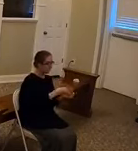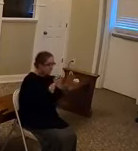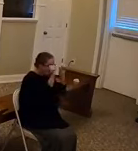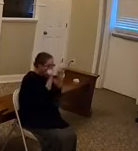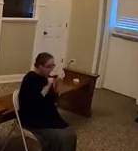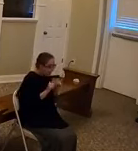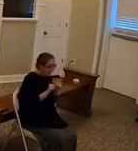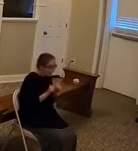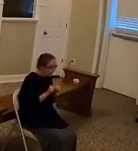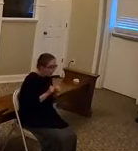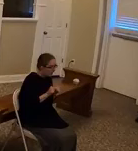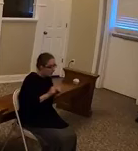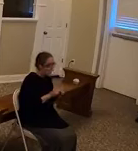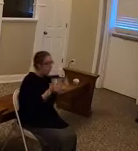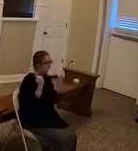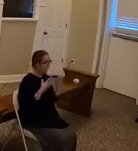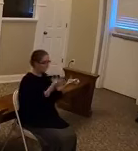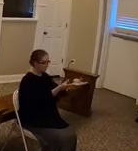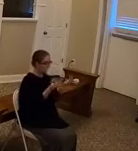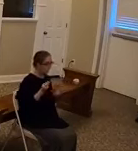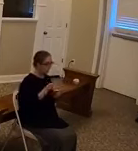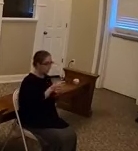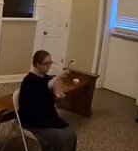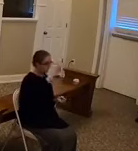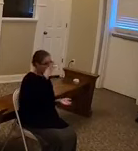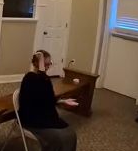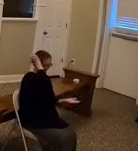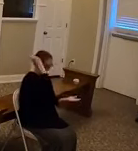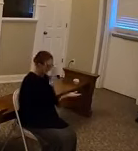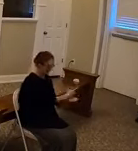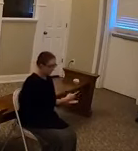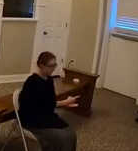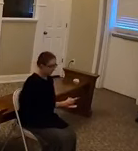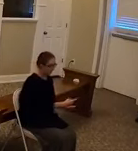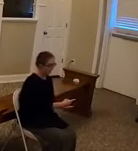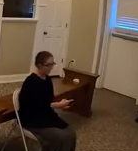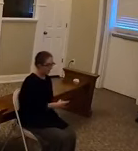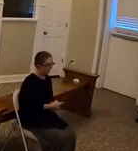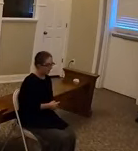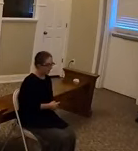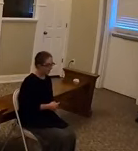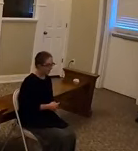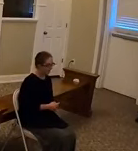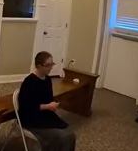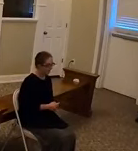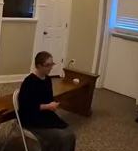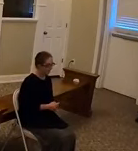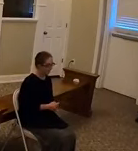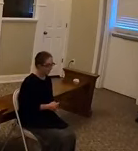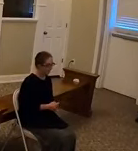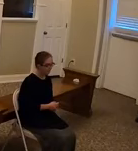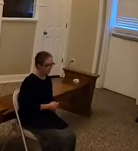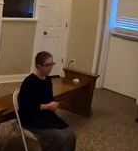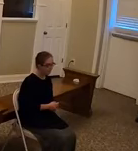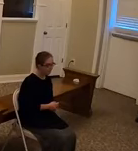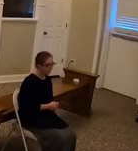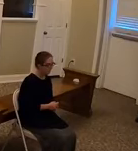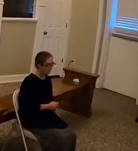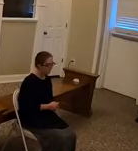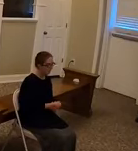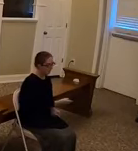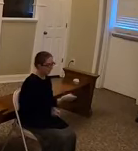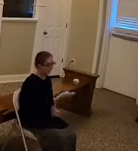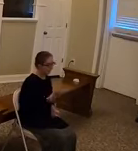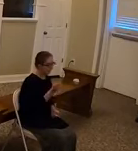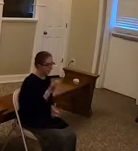fear, but you have received the spirit of adoption. Oh, thank you. Come on. Preach.